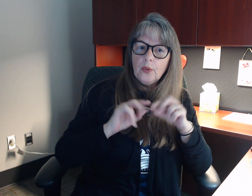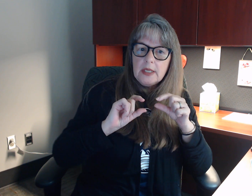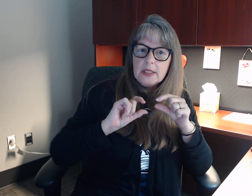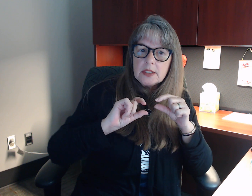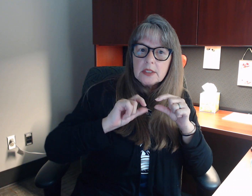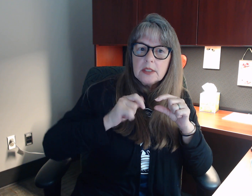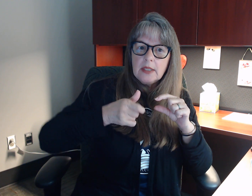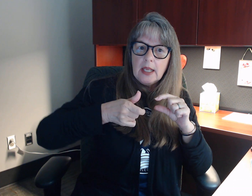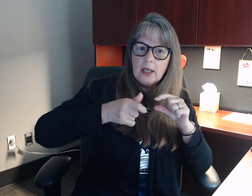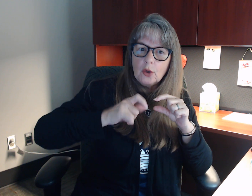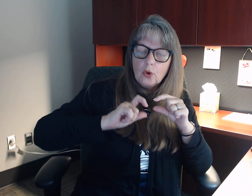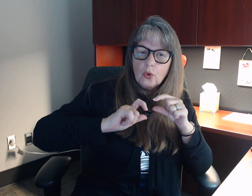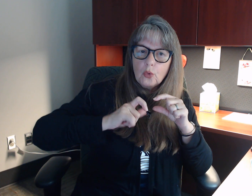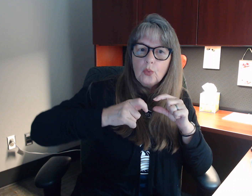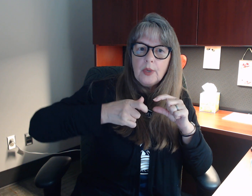increase,